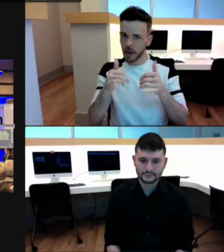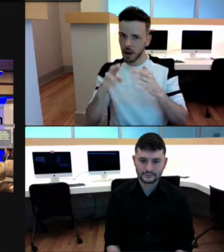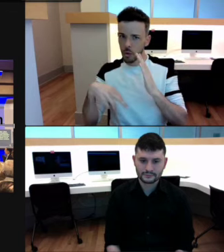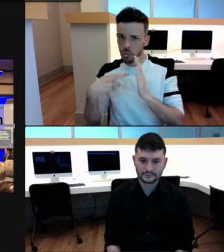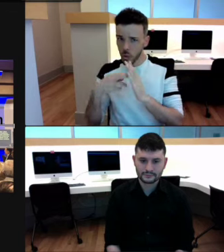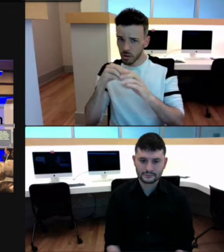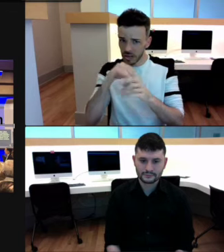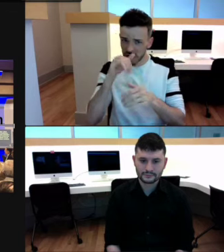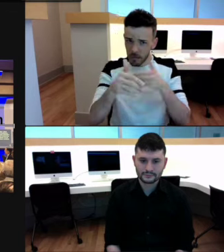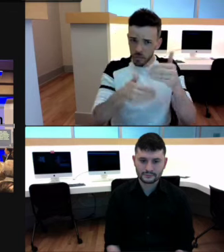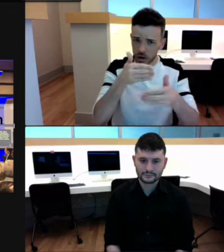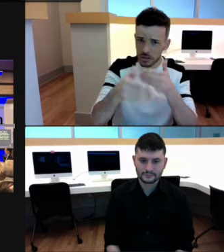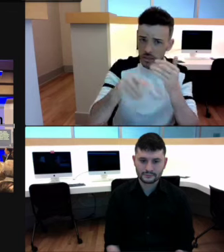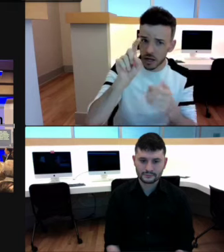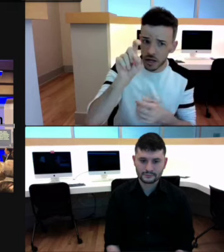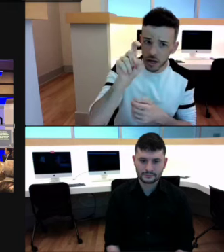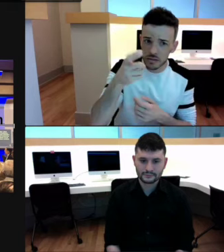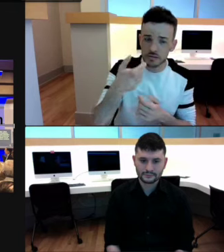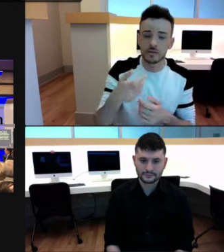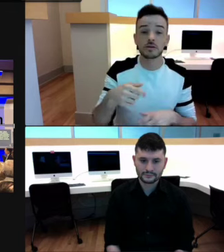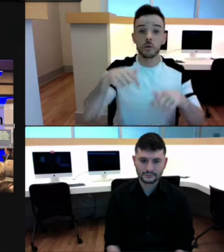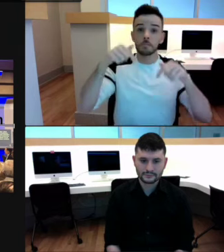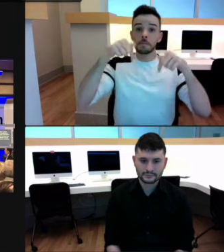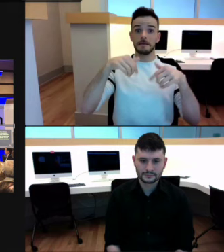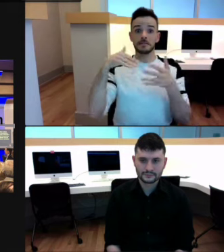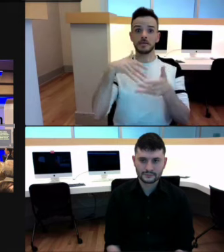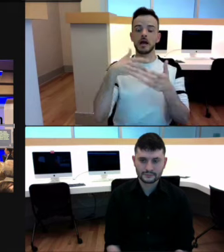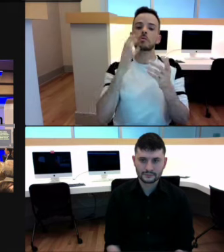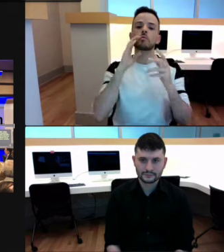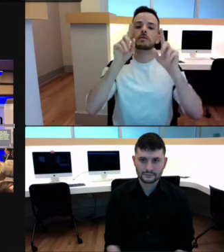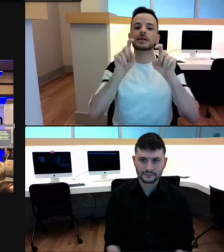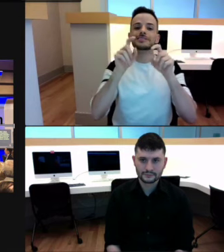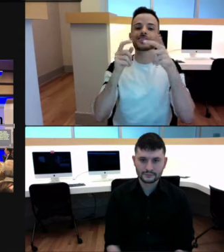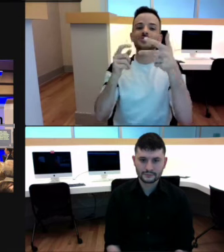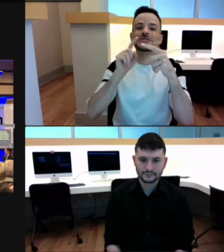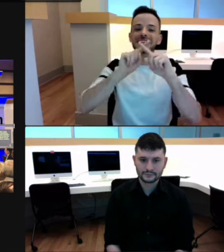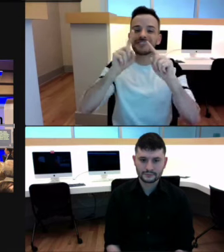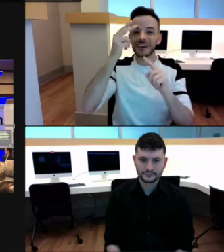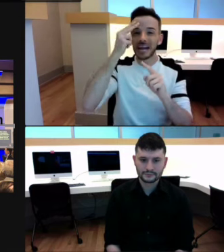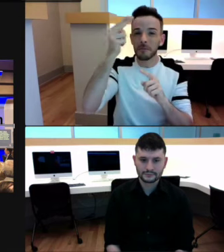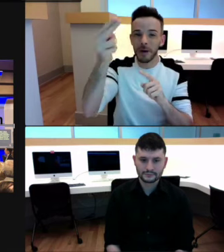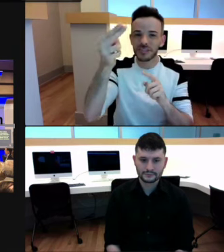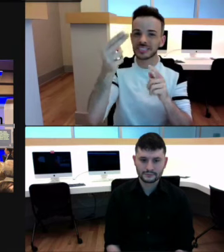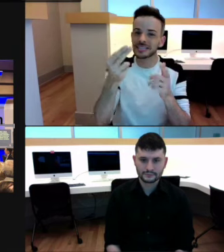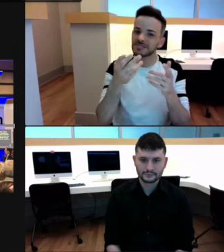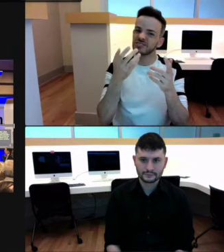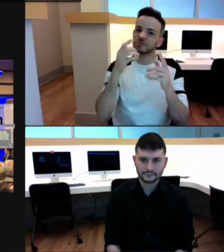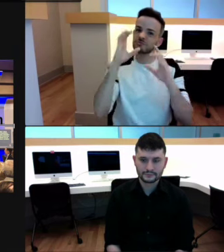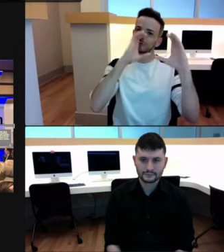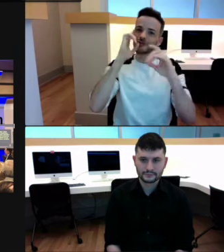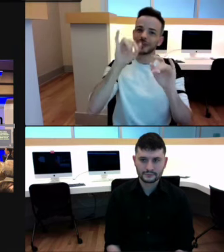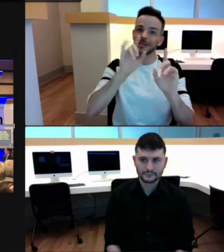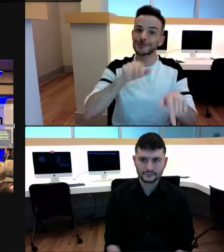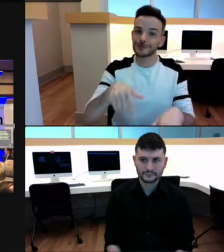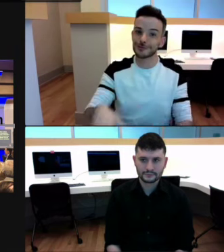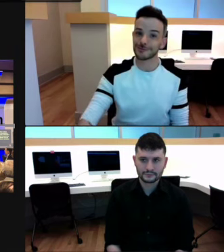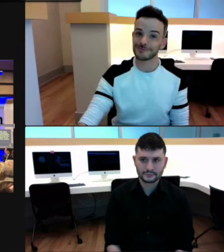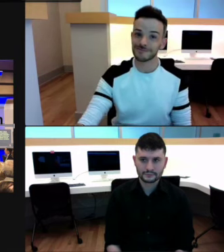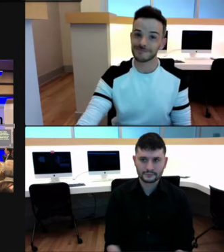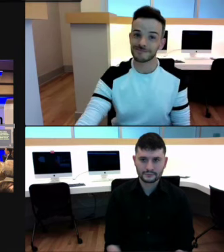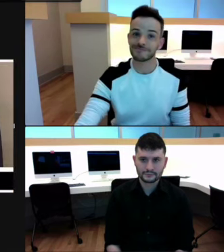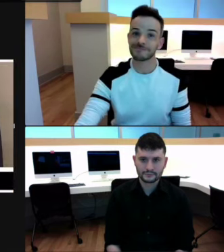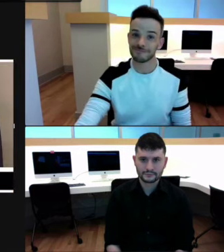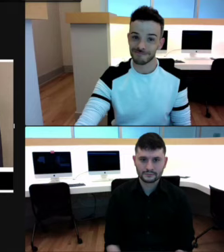Does visual attention and emotional regulation play a role here? And so this study tests these three